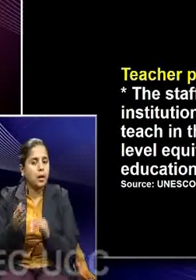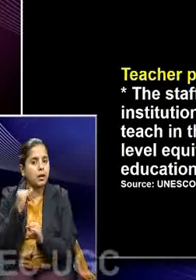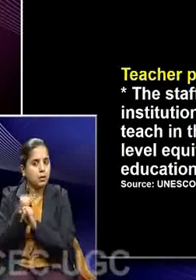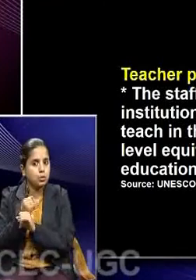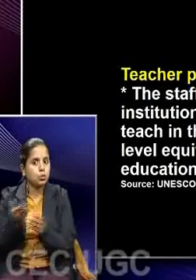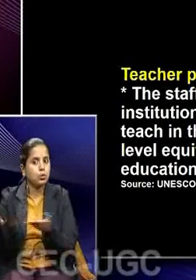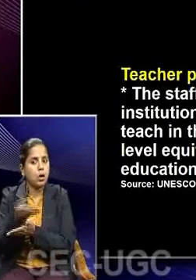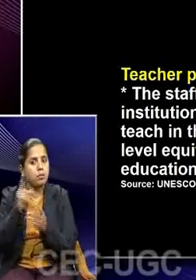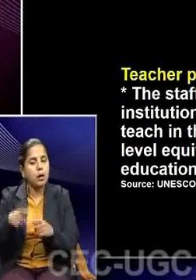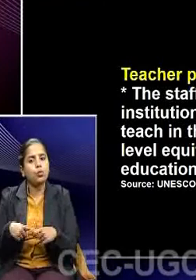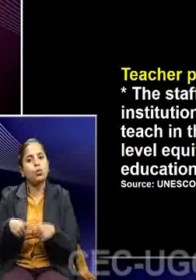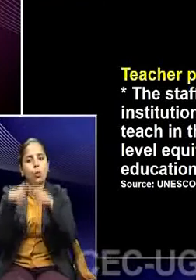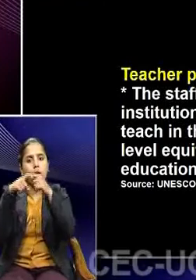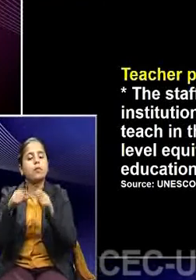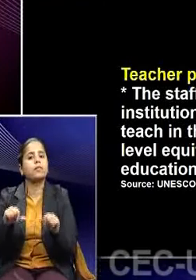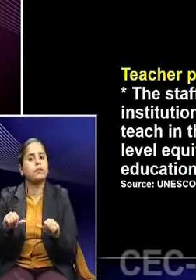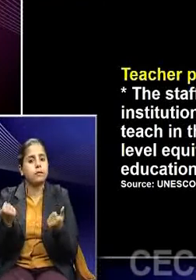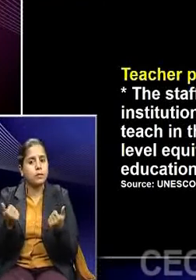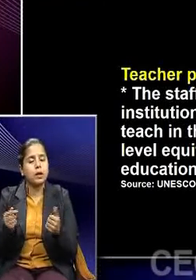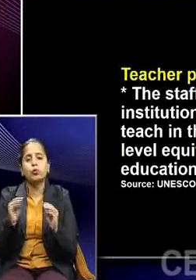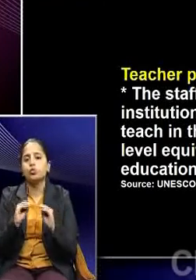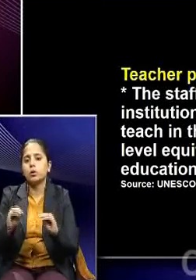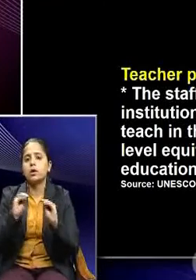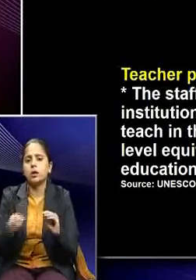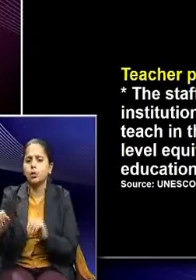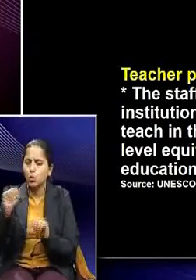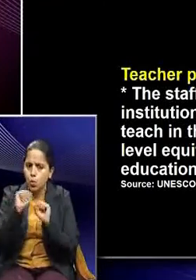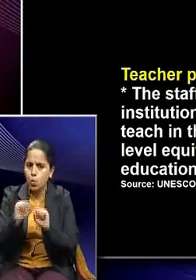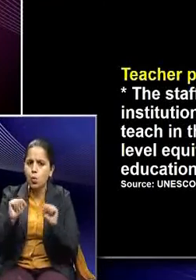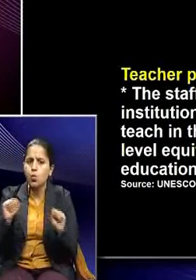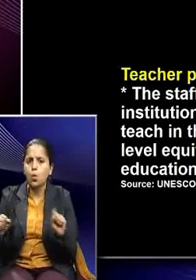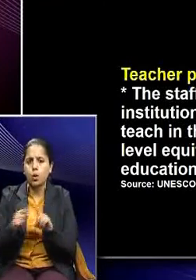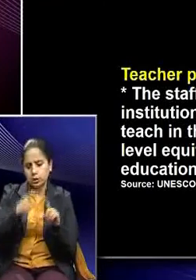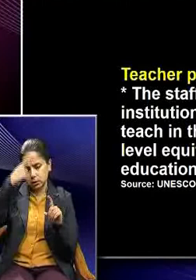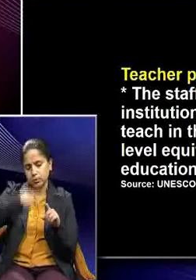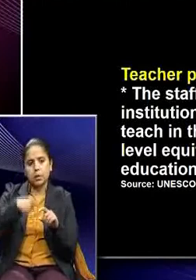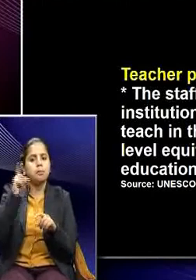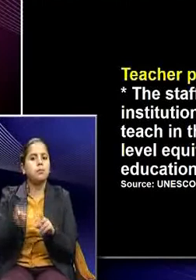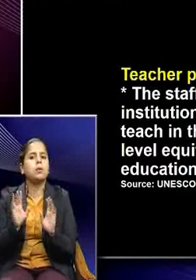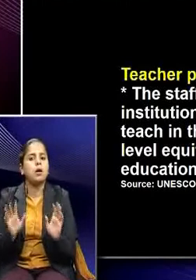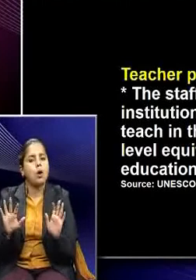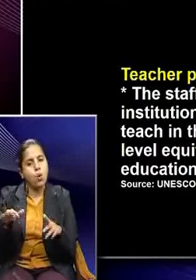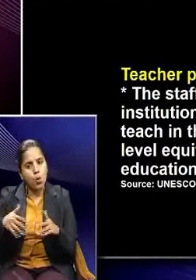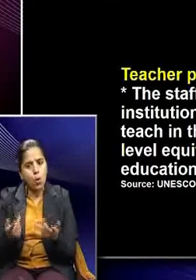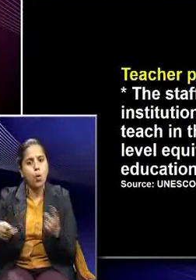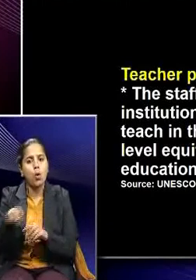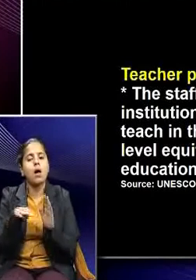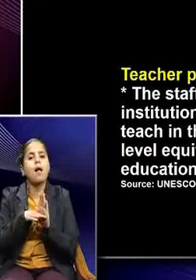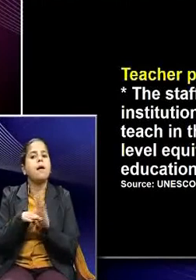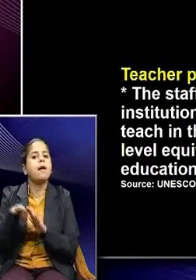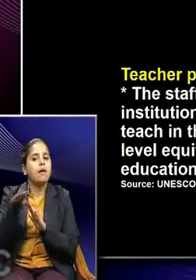be qualified to teach in their own discipline or at a